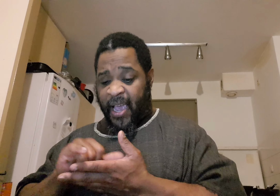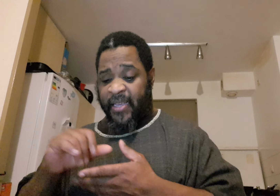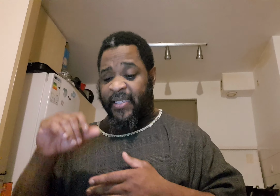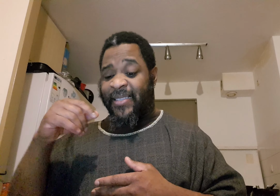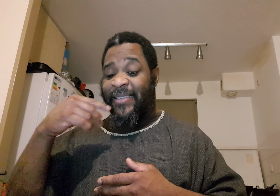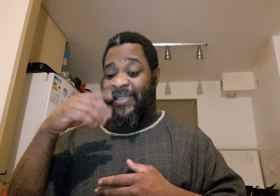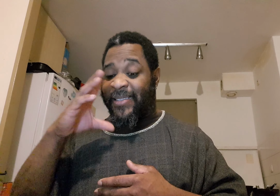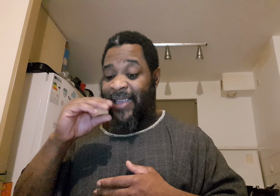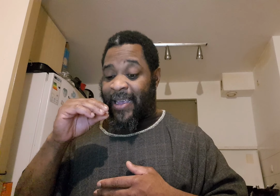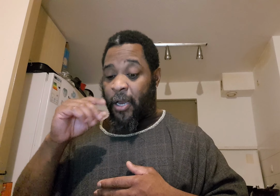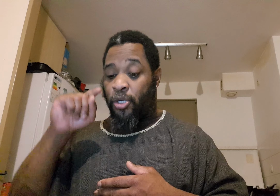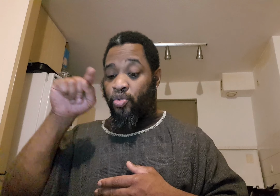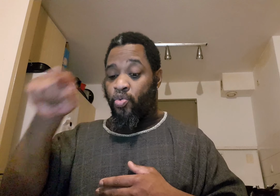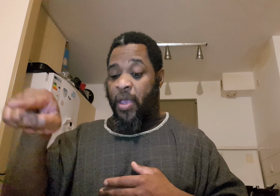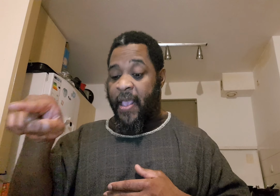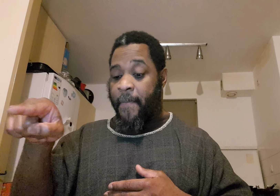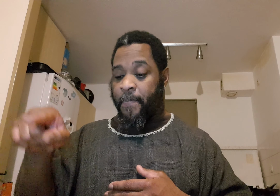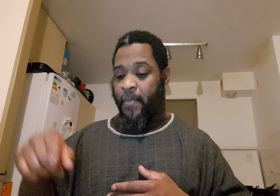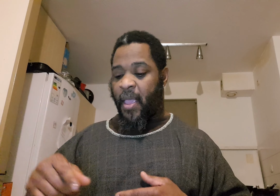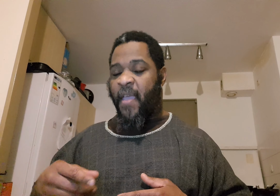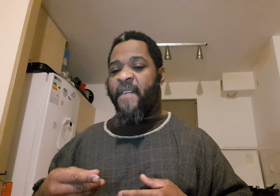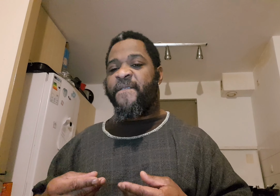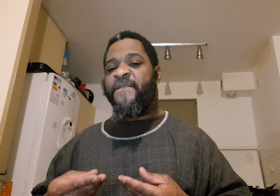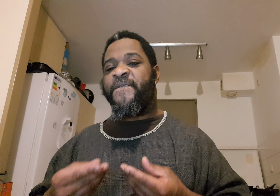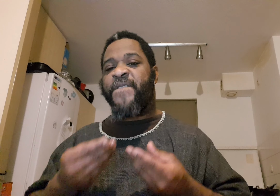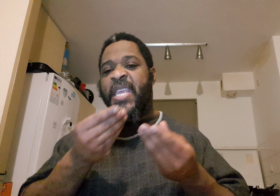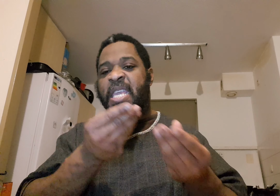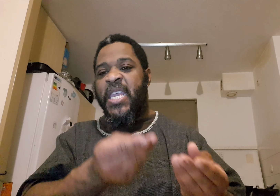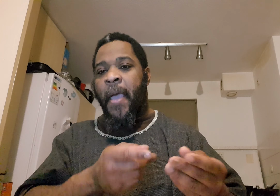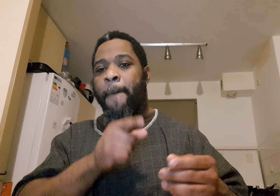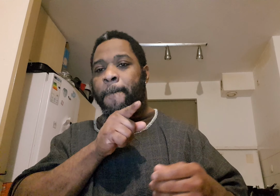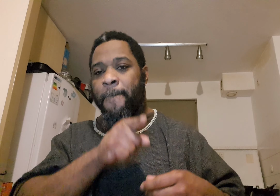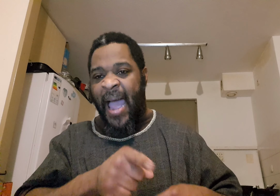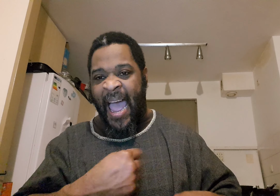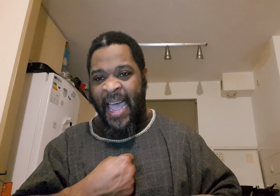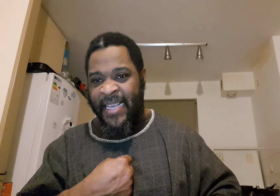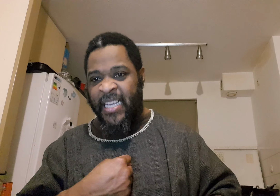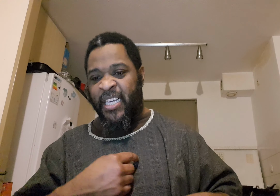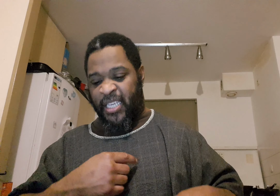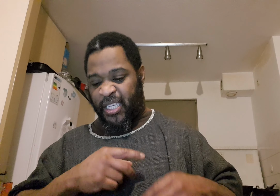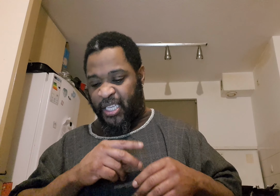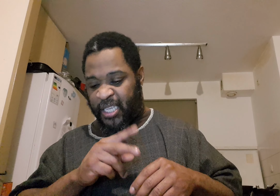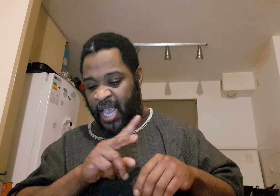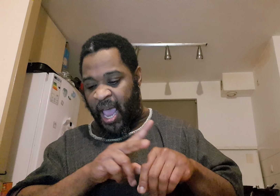Herrscher, sei unto ihm wie mein